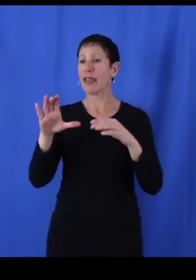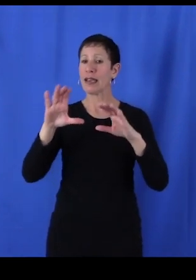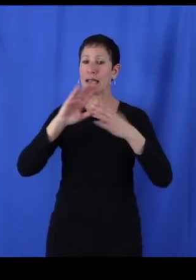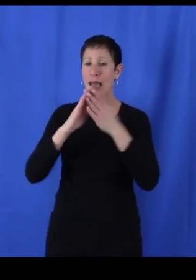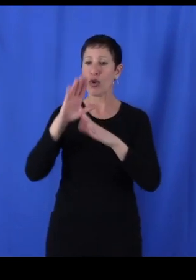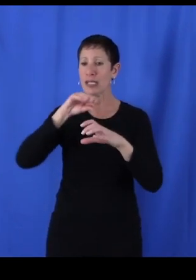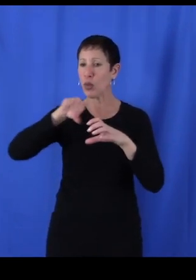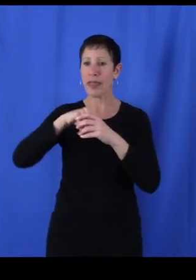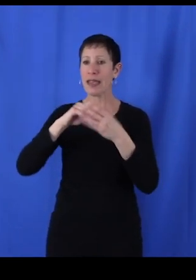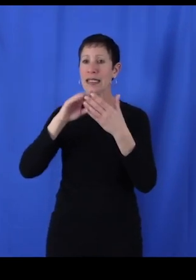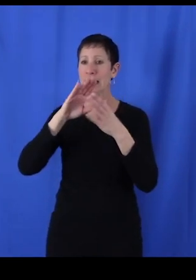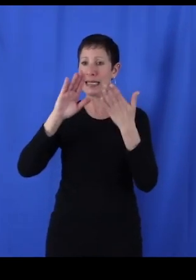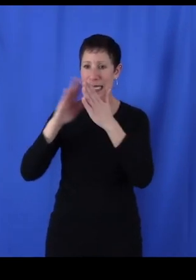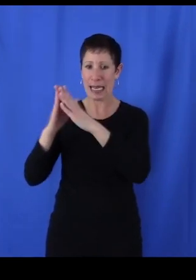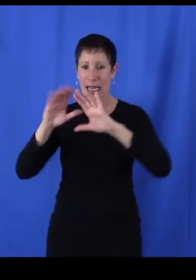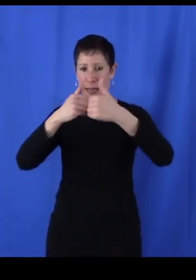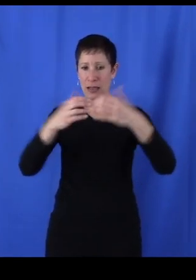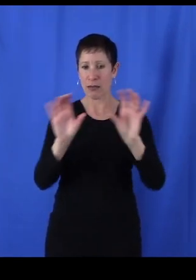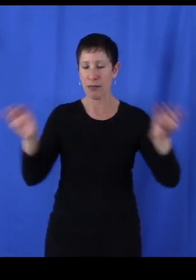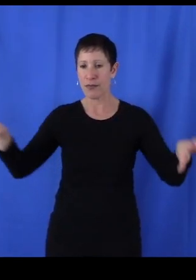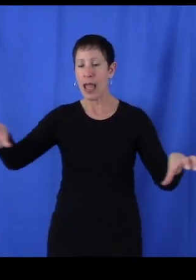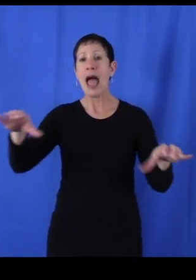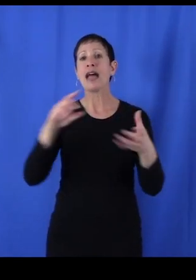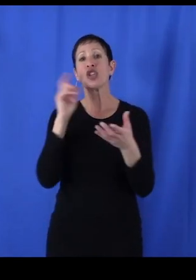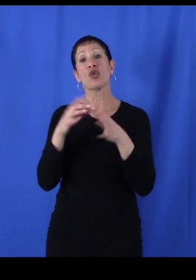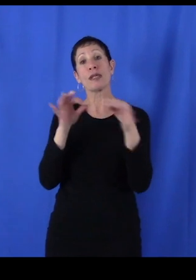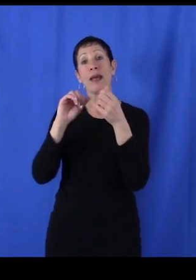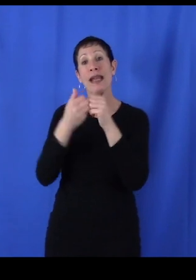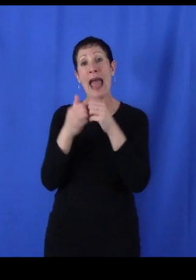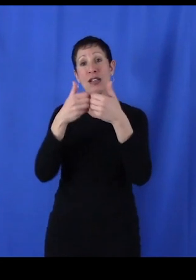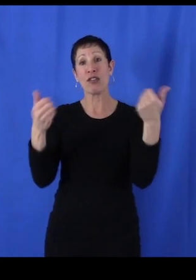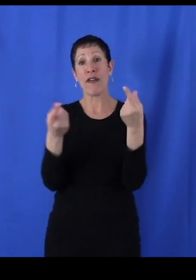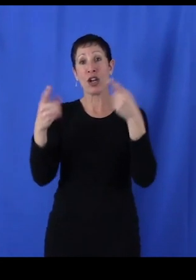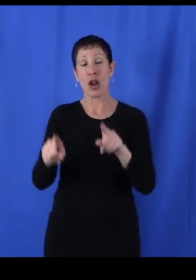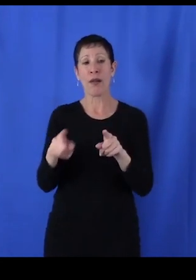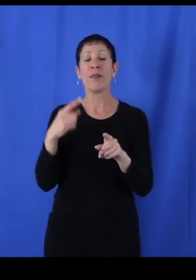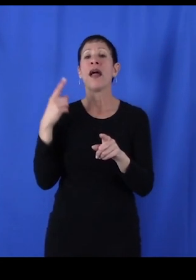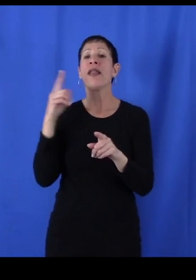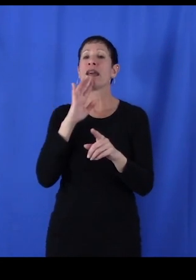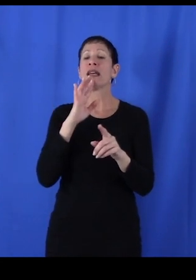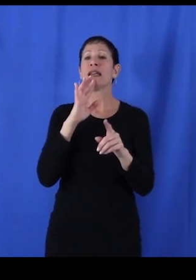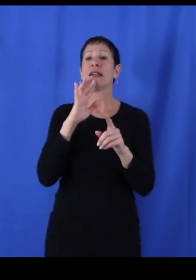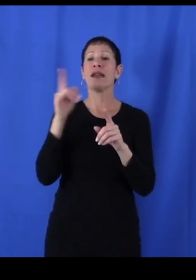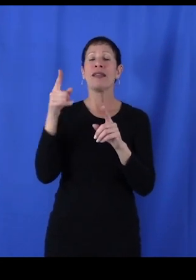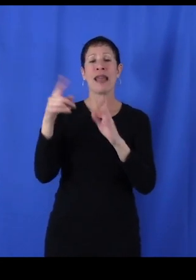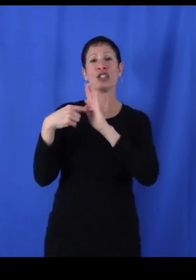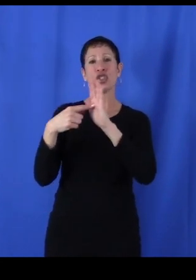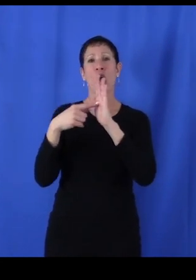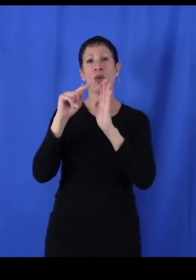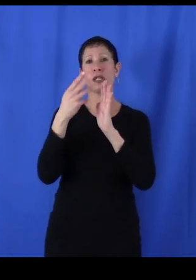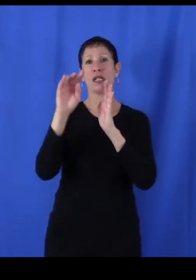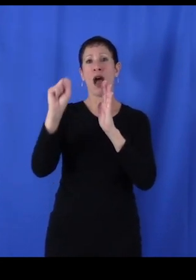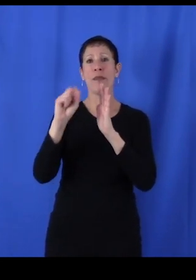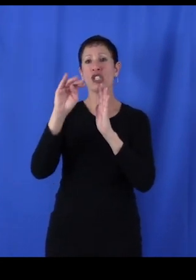cities. And to explain how segregation arises, they turn to Thomas Schelling's famous